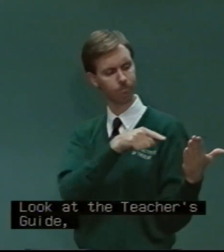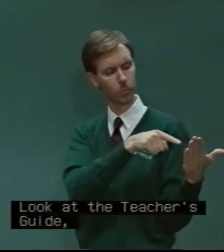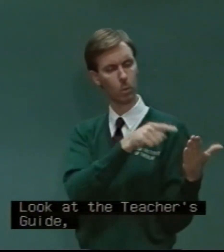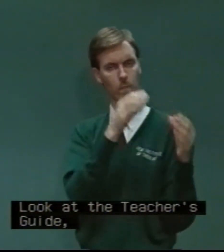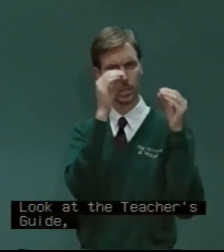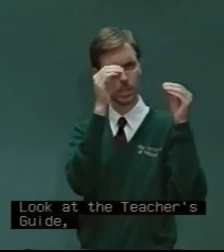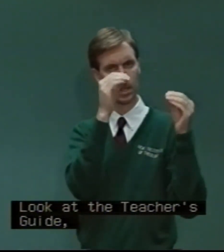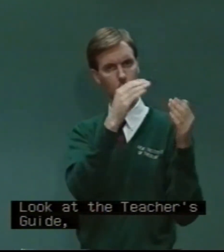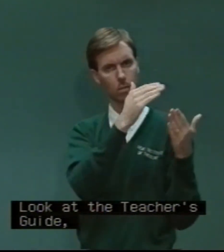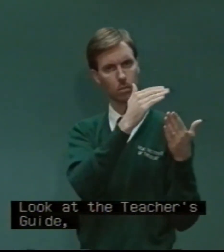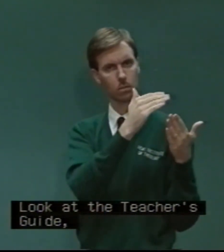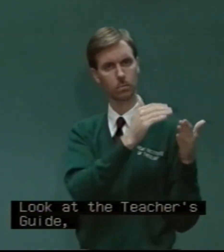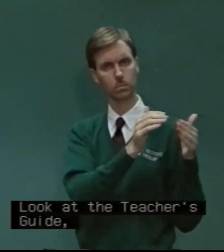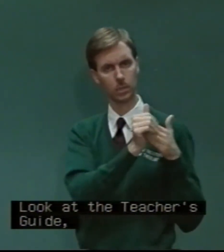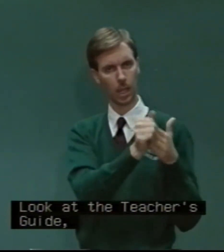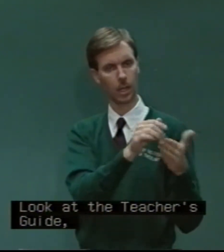Look at the teacher's guide.